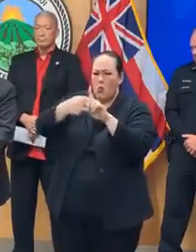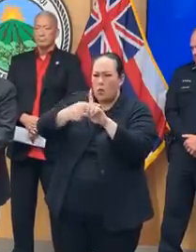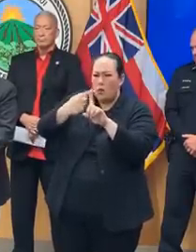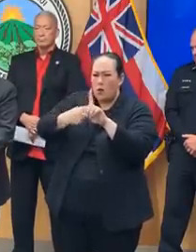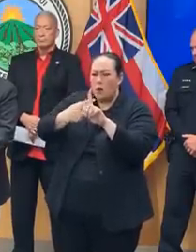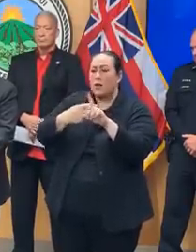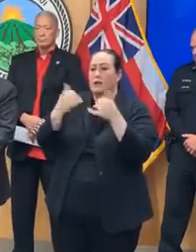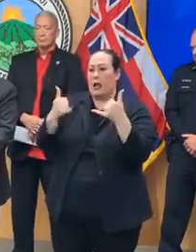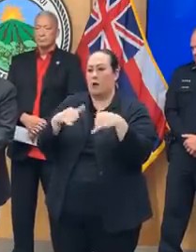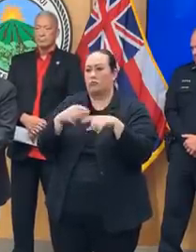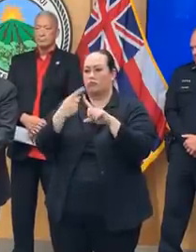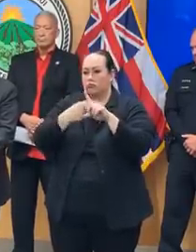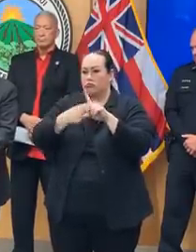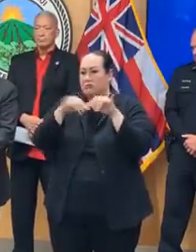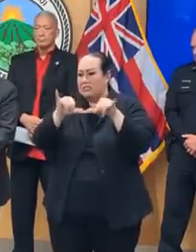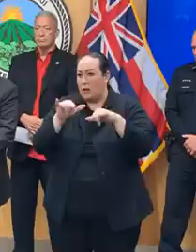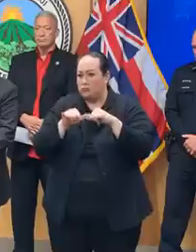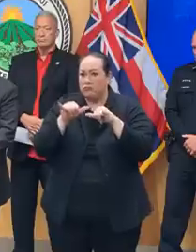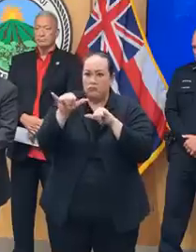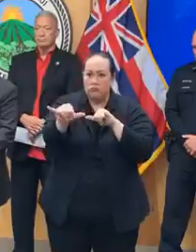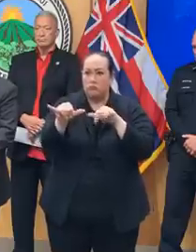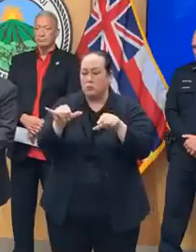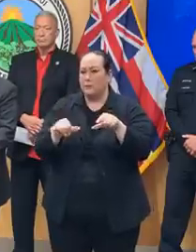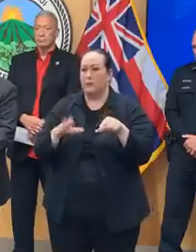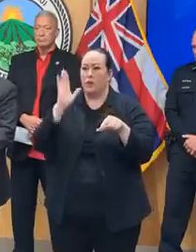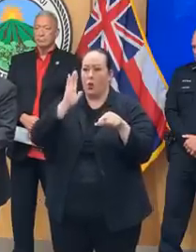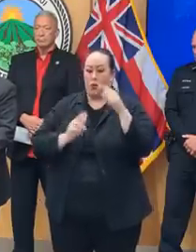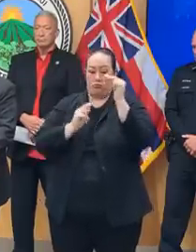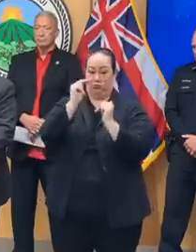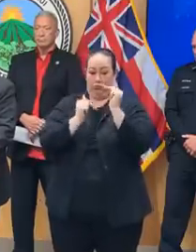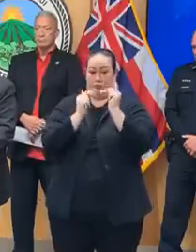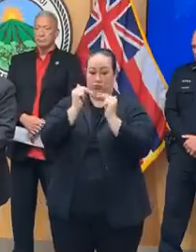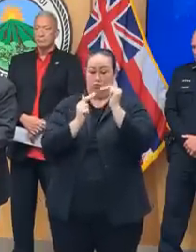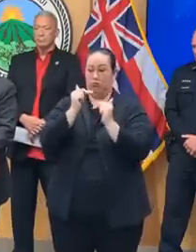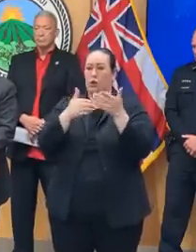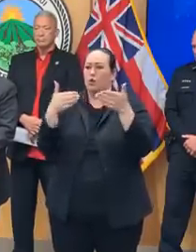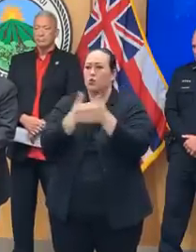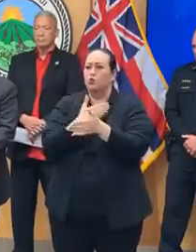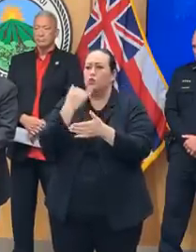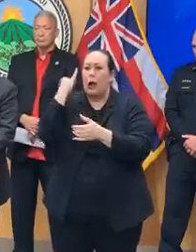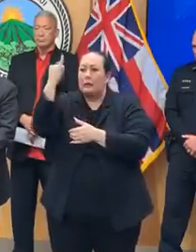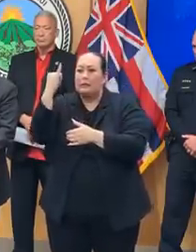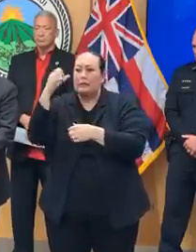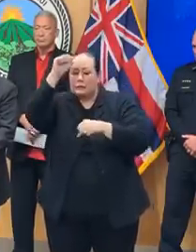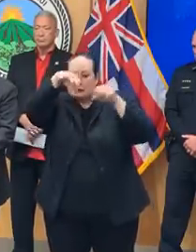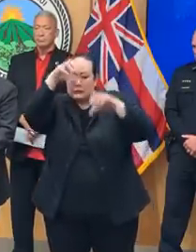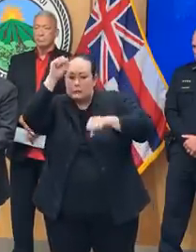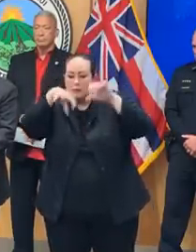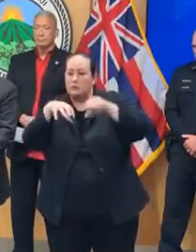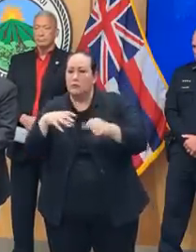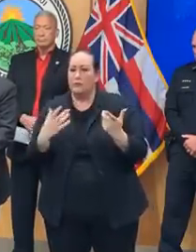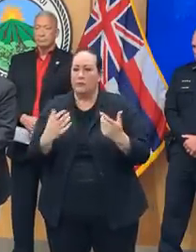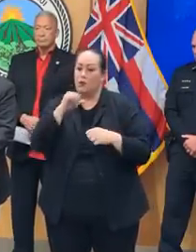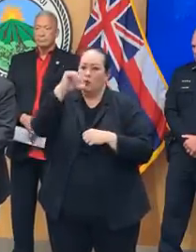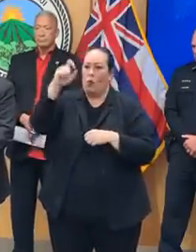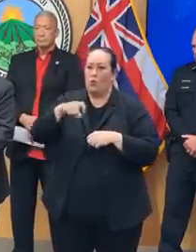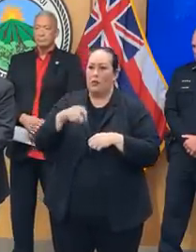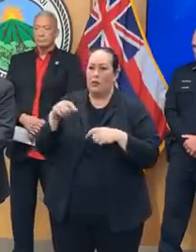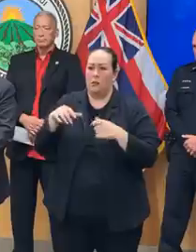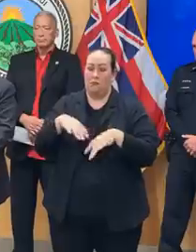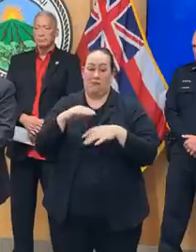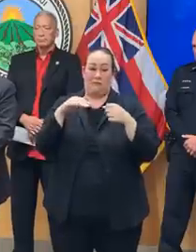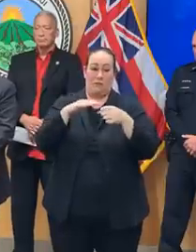haul, for the long reconstruction, where I'll be bringing some new ideas to bear over time so that we don't have to take any housing away